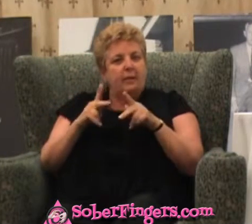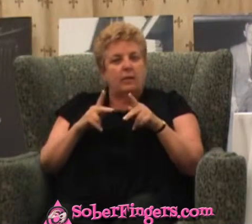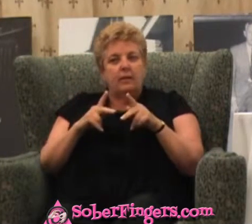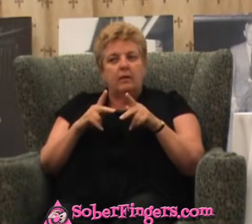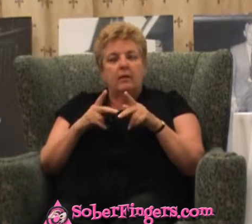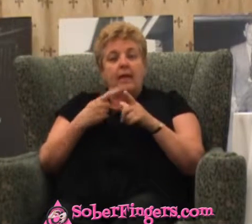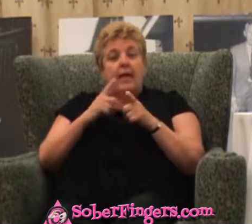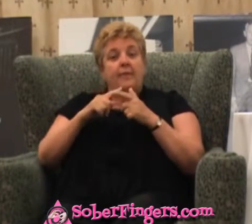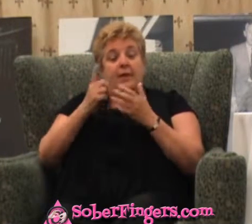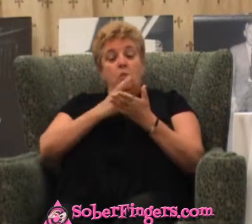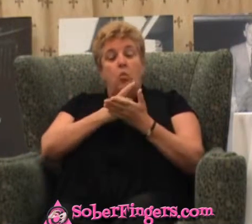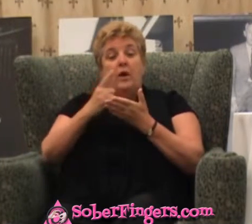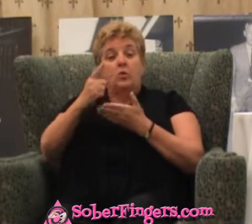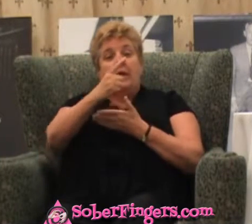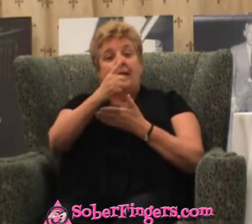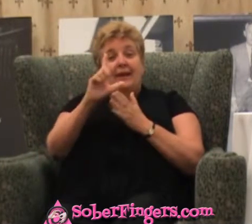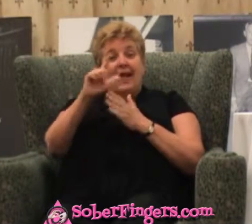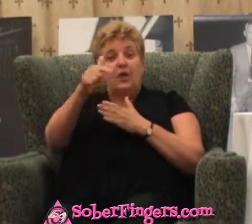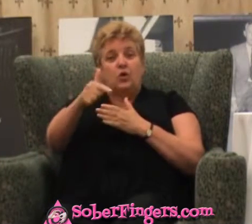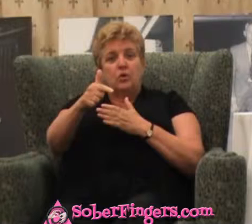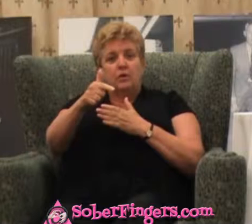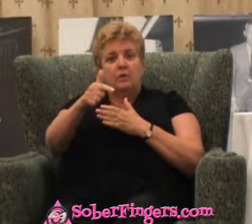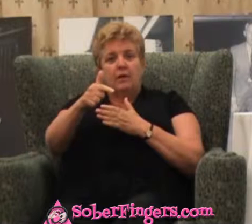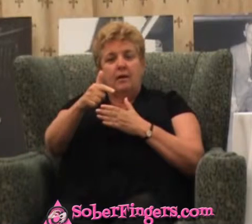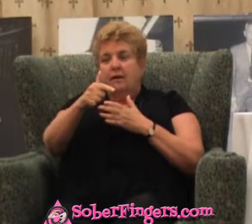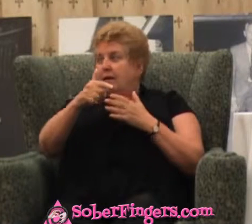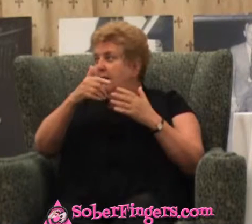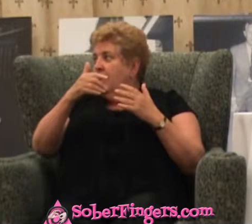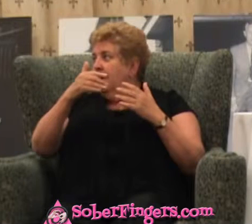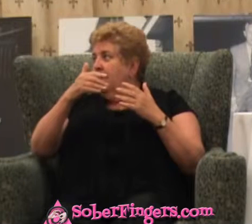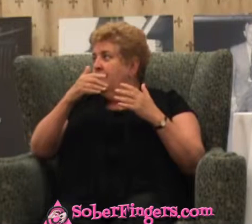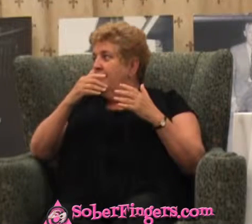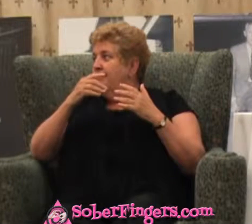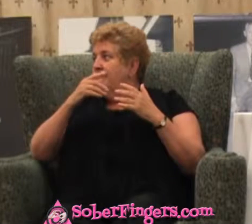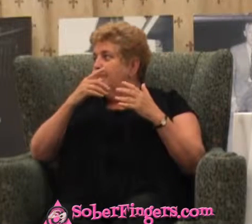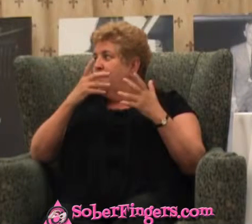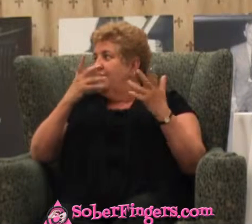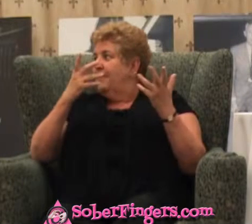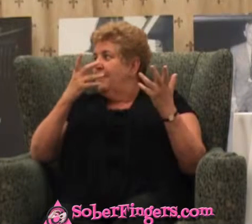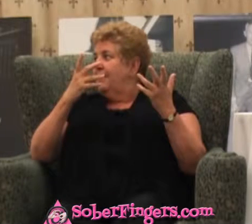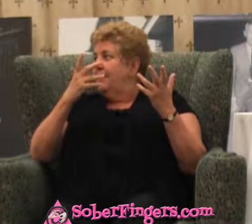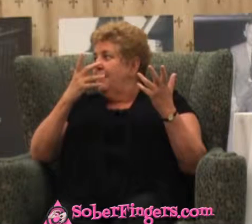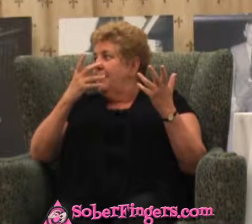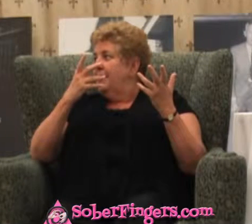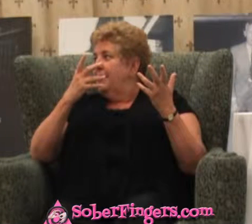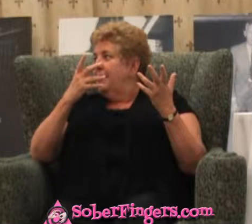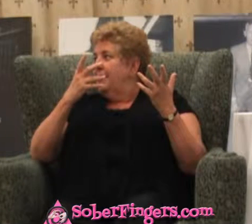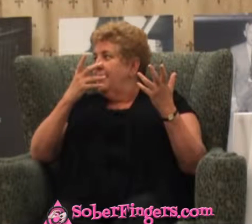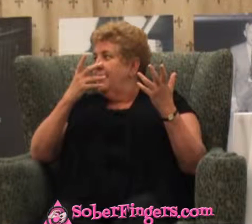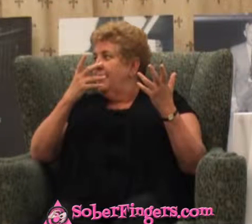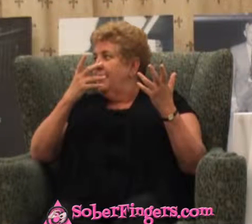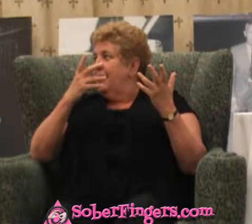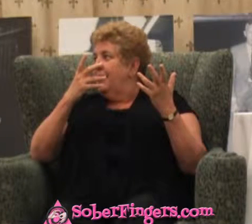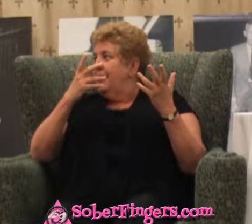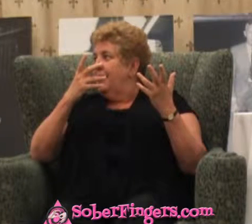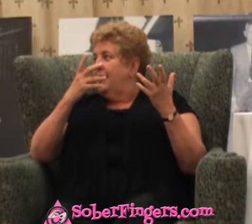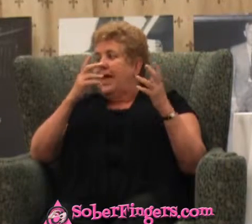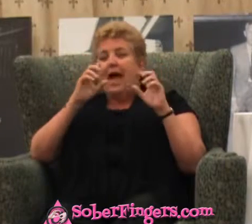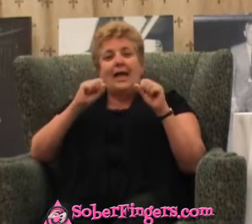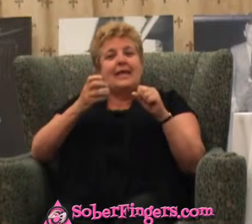later, this healer was put before me, and I can eat what is good for me to eat